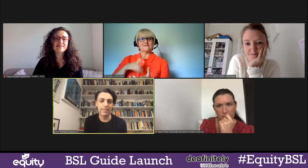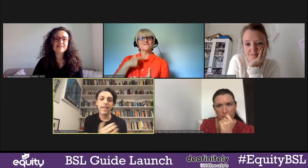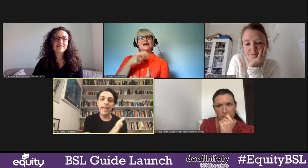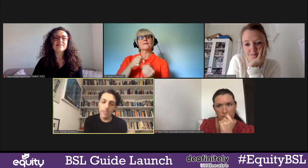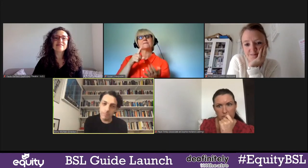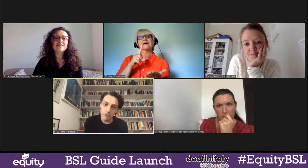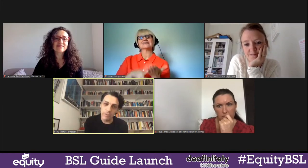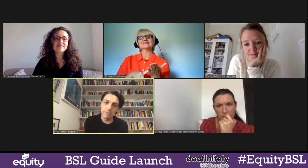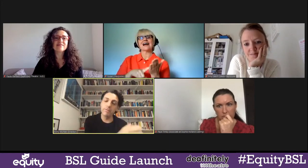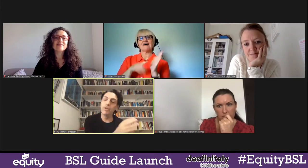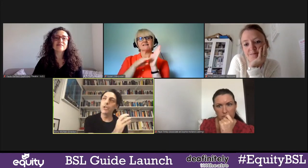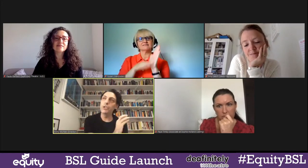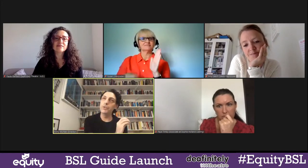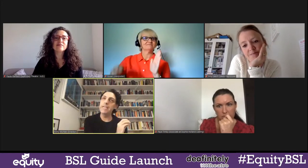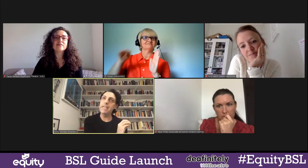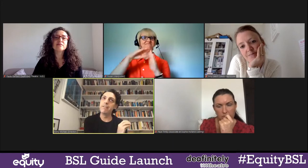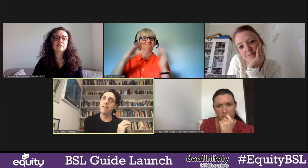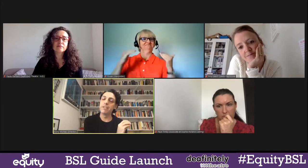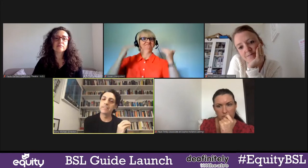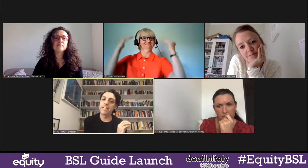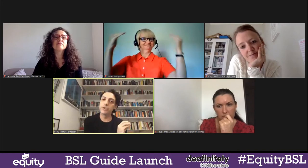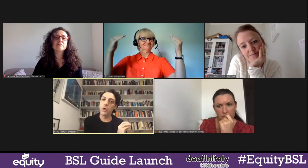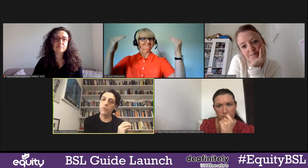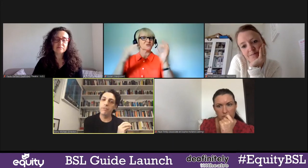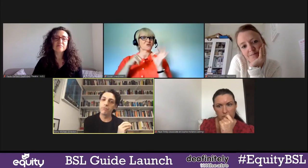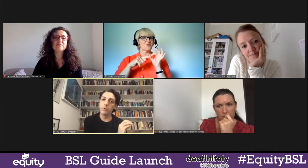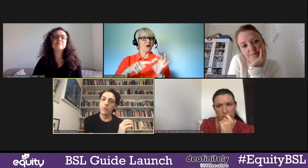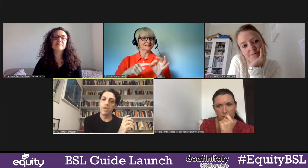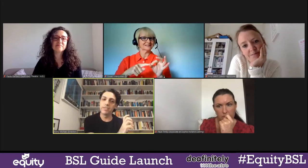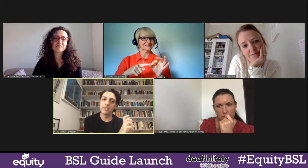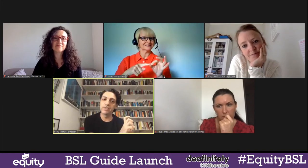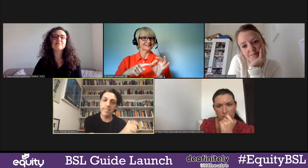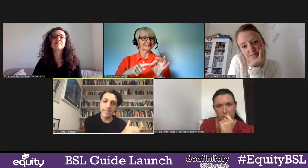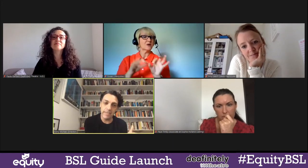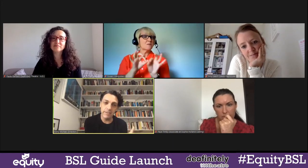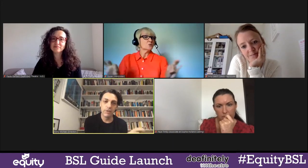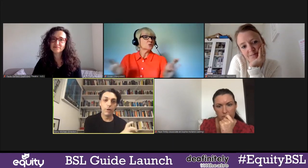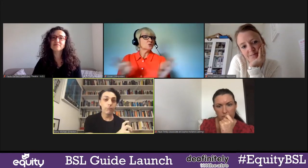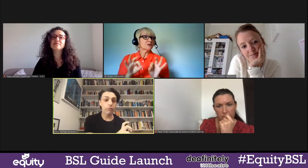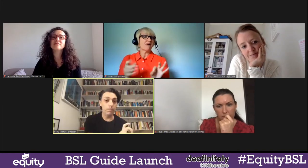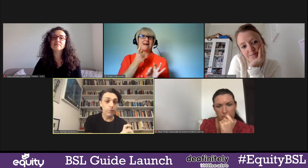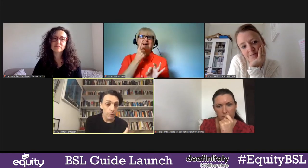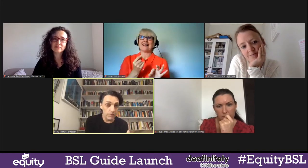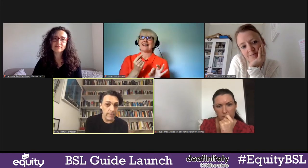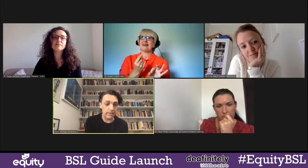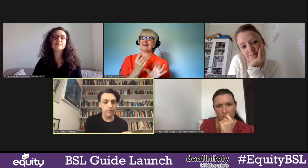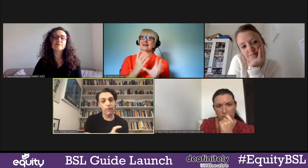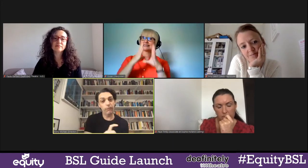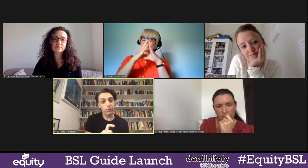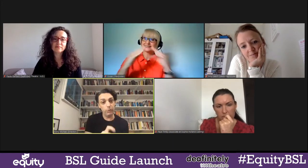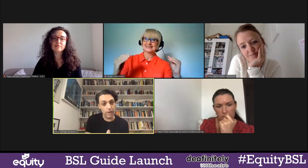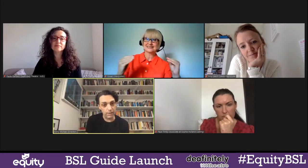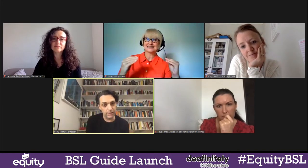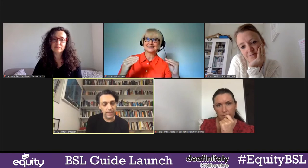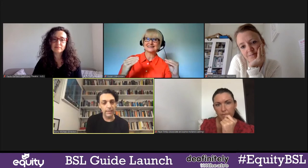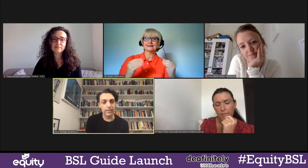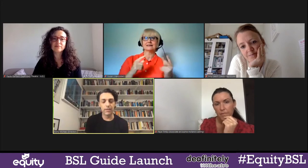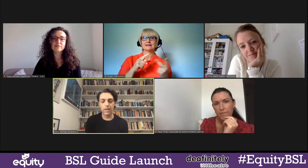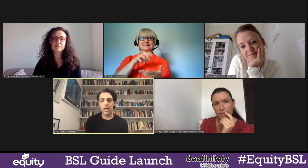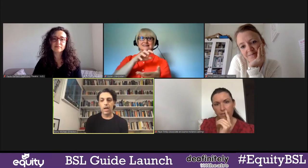In a musical, you can either tell a story through a scene, through music, through dancing,